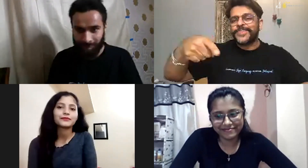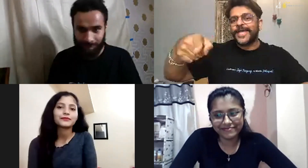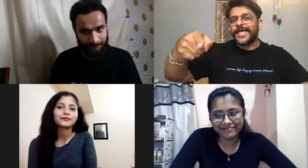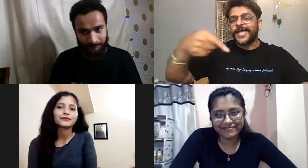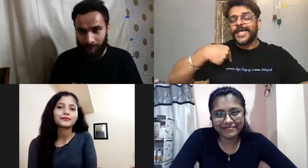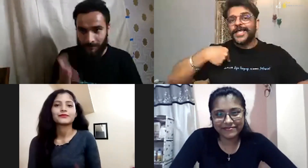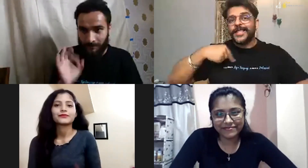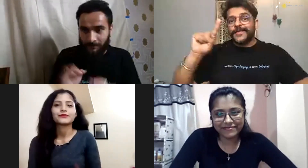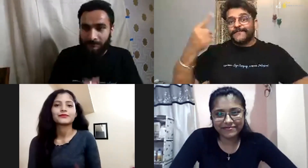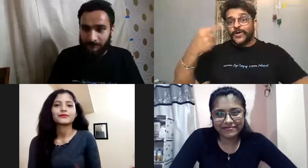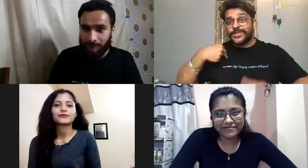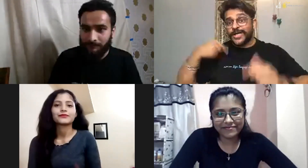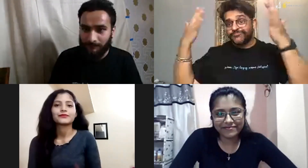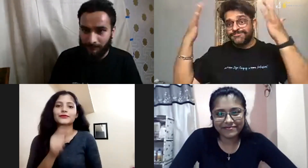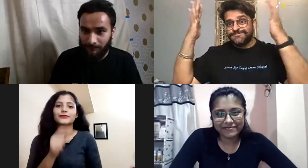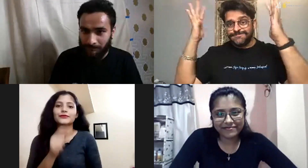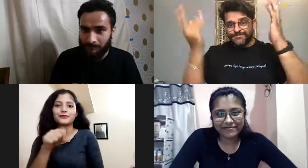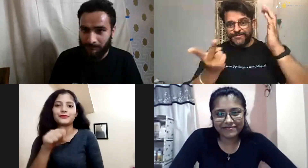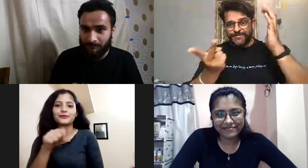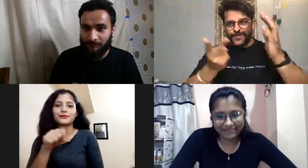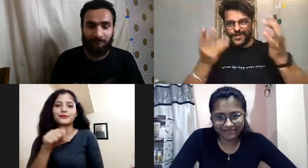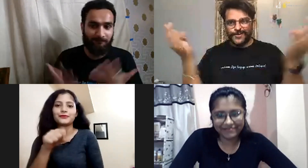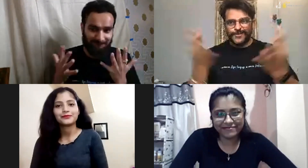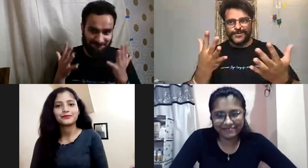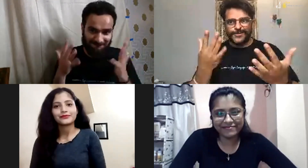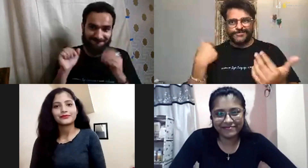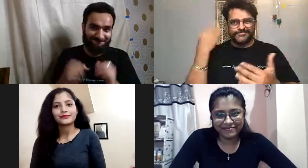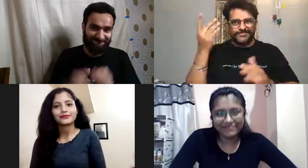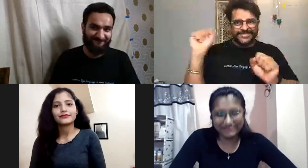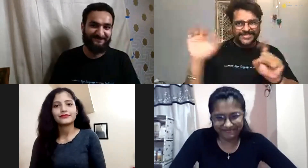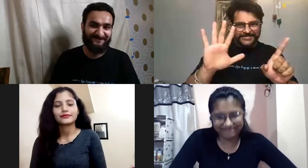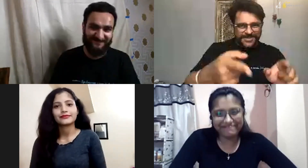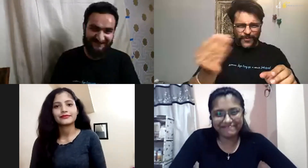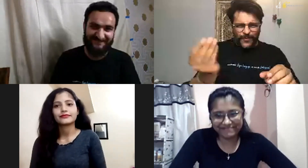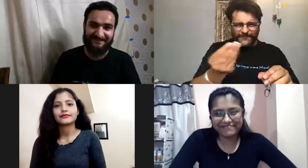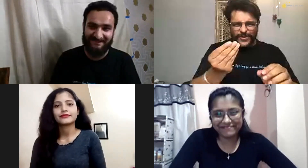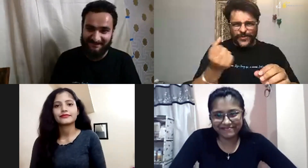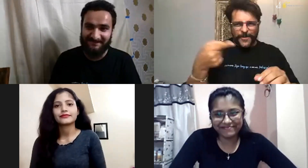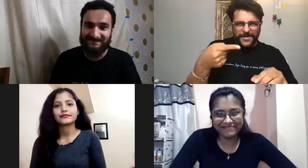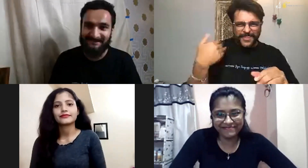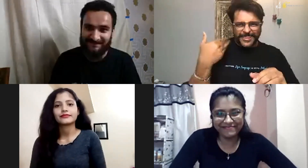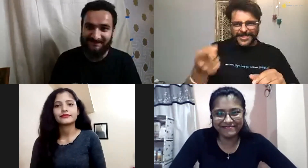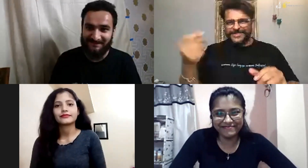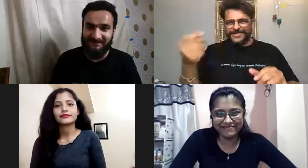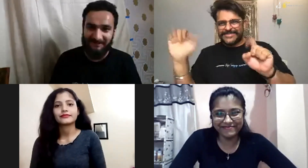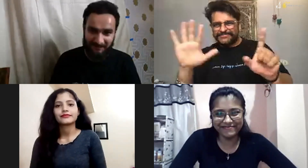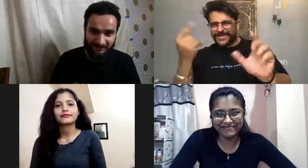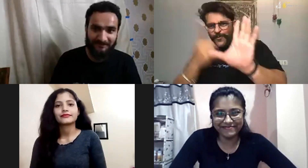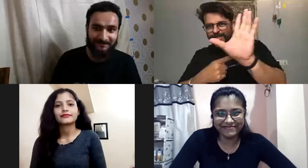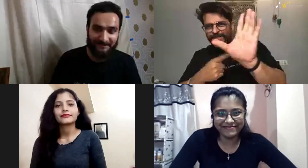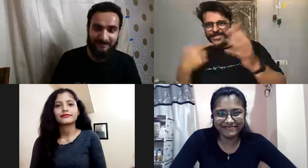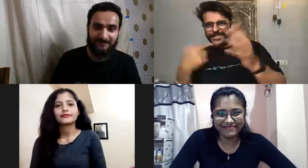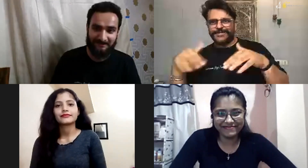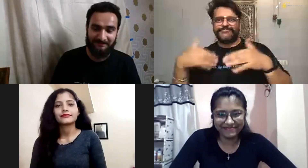right away. Uh, Firstly, waving hands to both of you. You're just new, and say some new 1 month